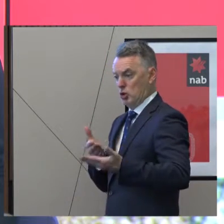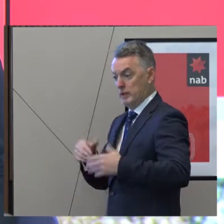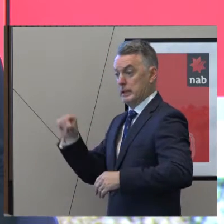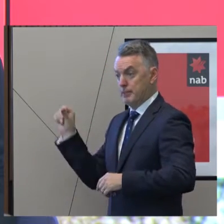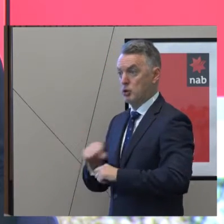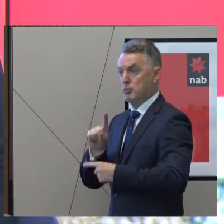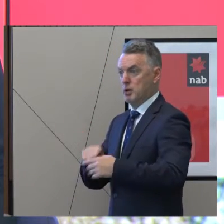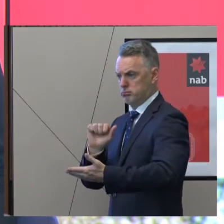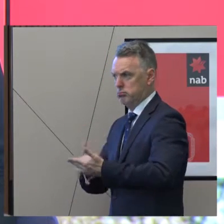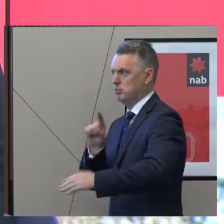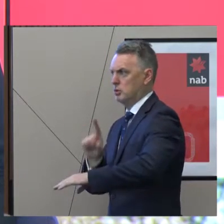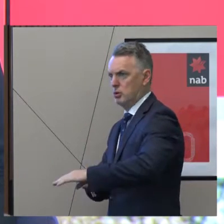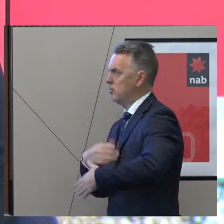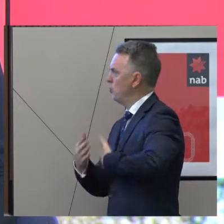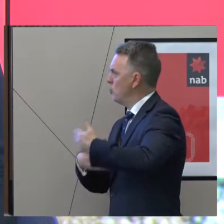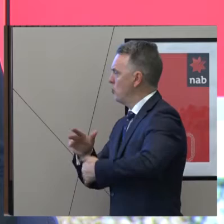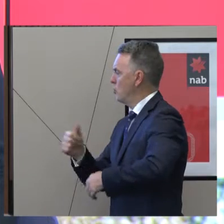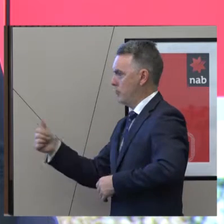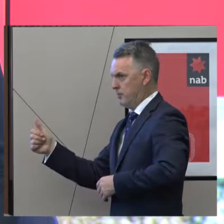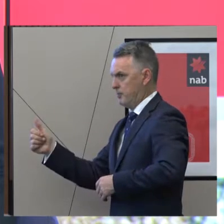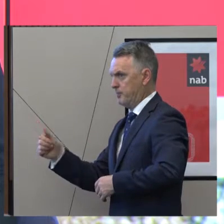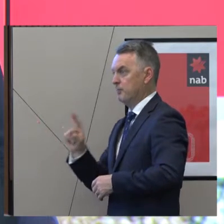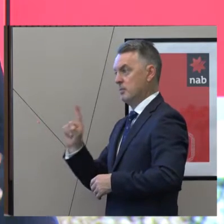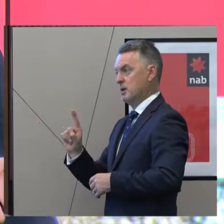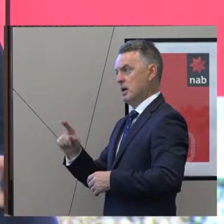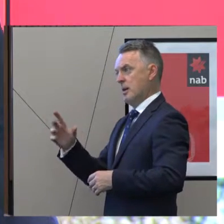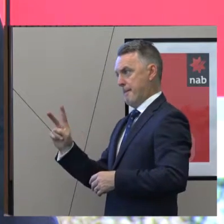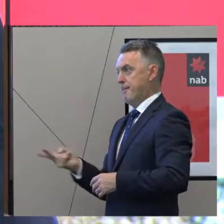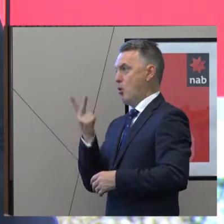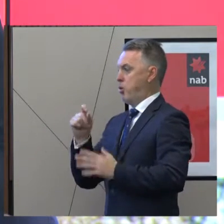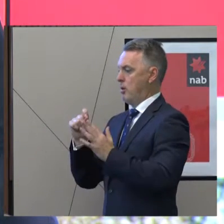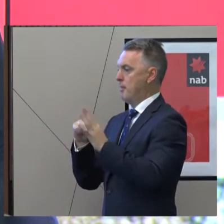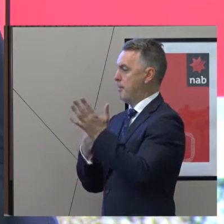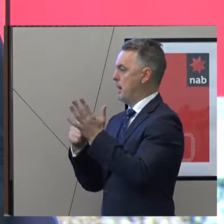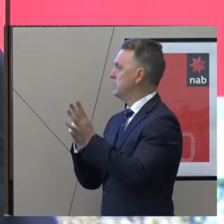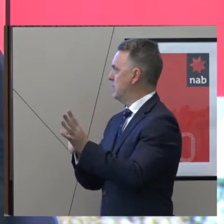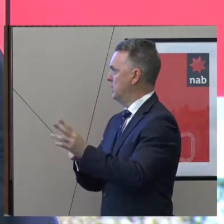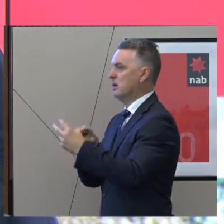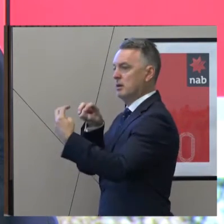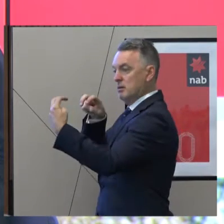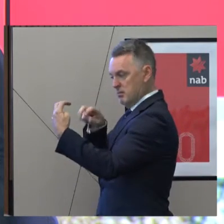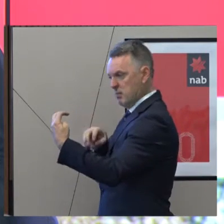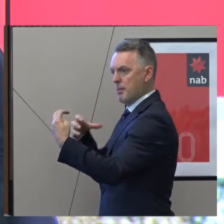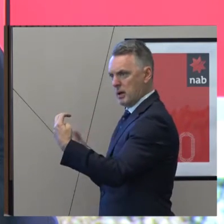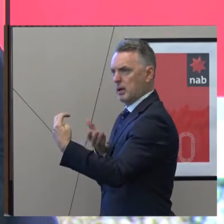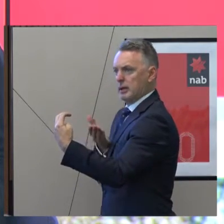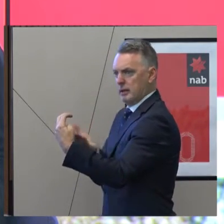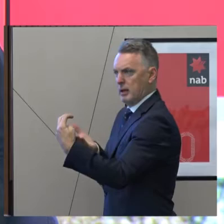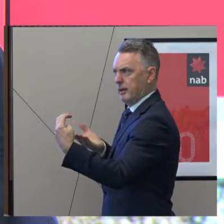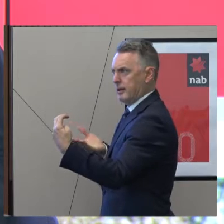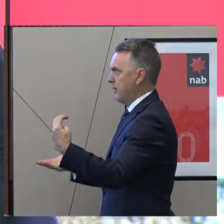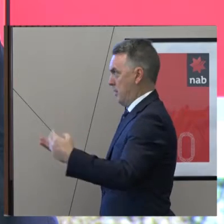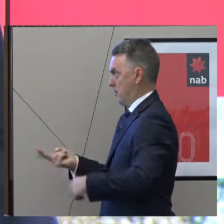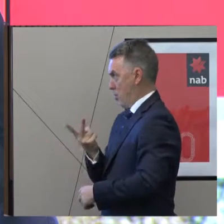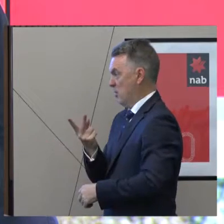is, but it is also based on consent. Both parties have to come to the table, and so